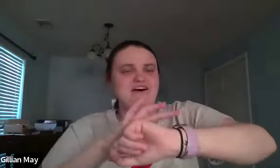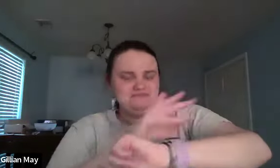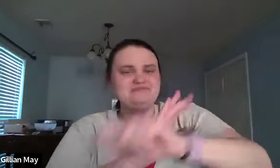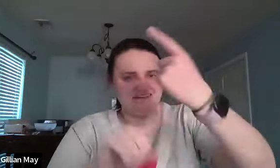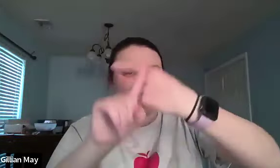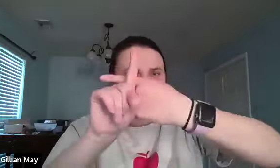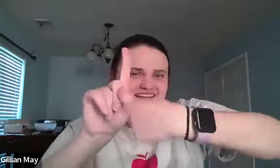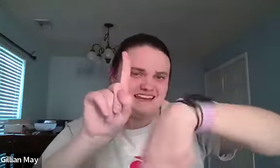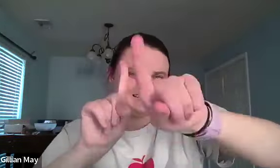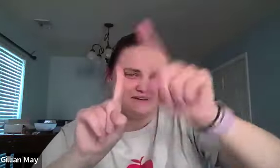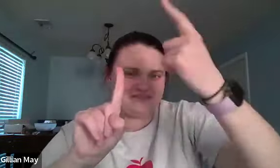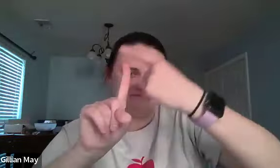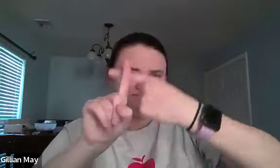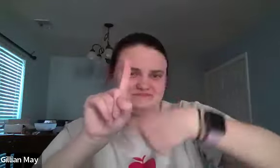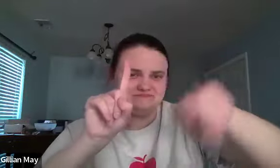tell. Next month.